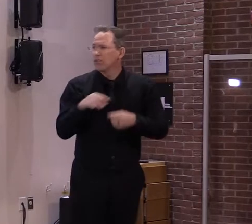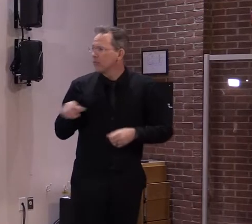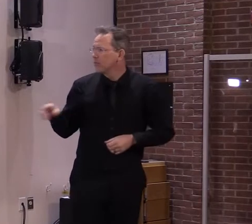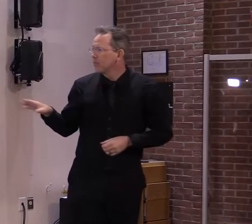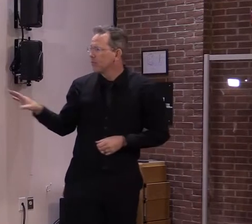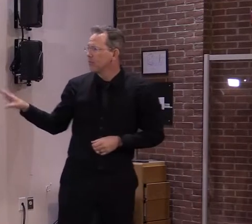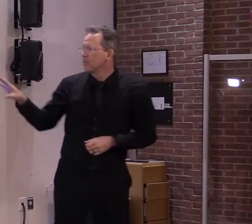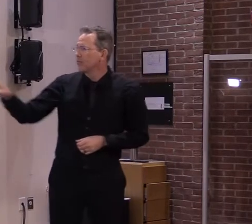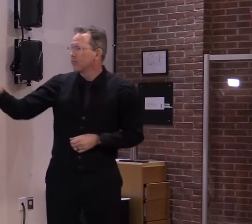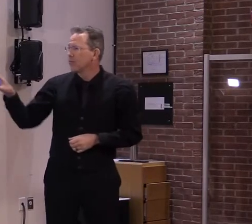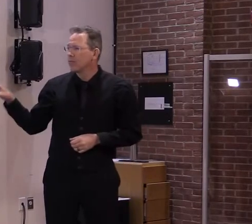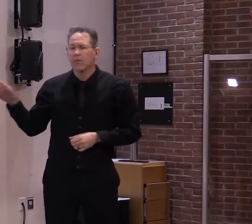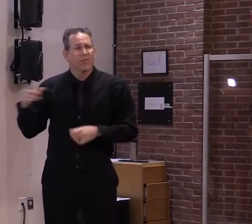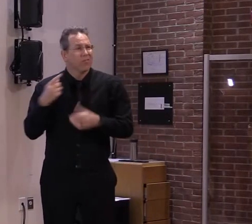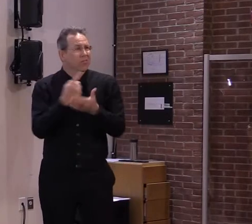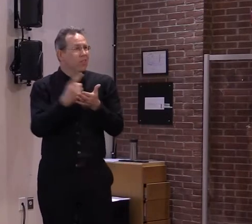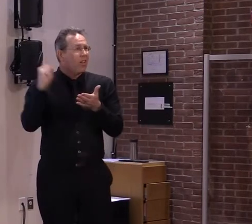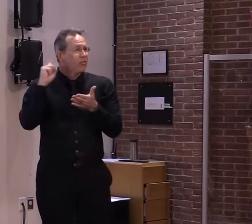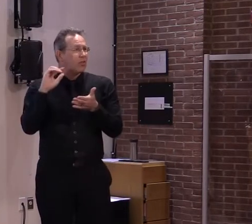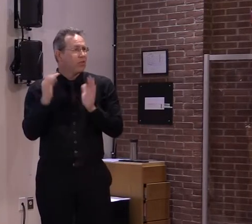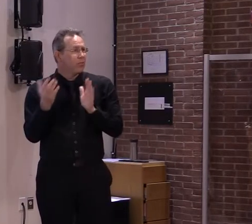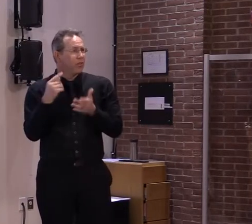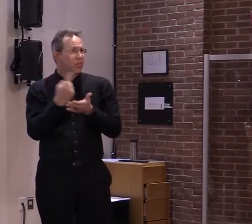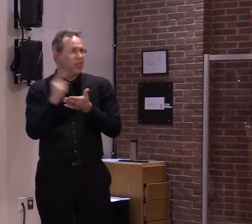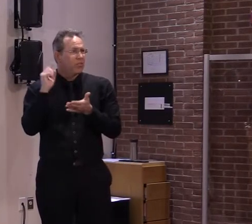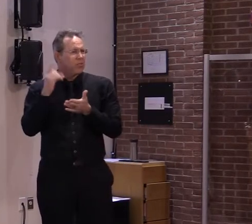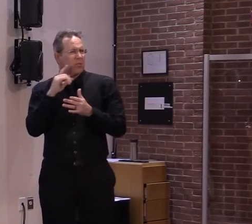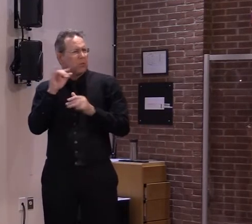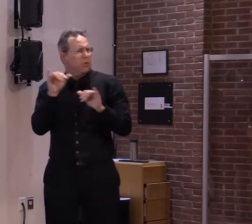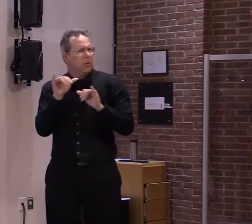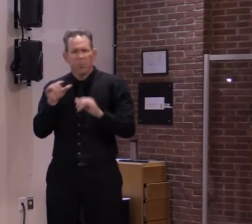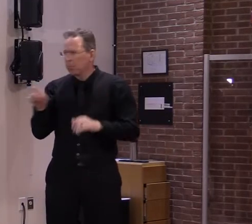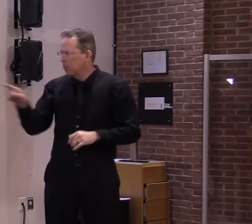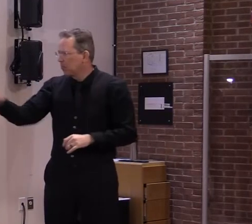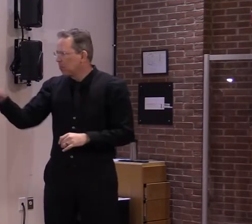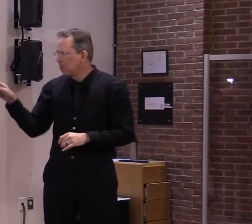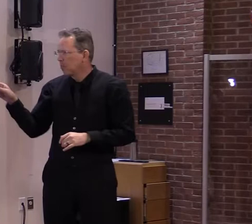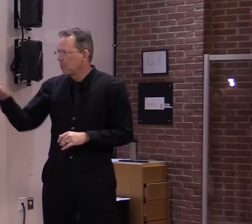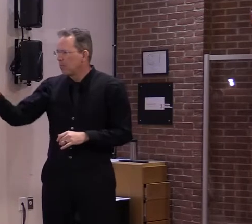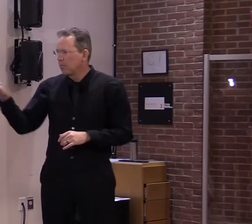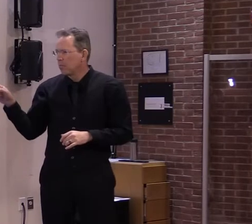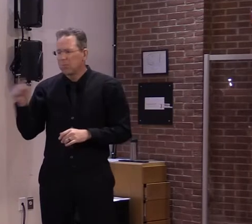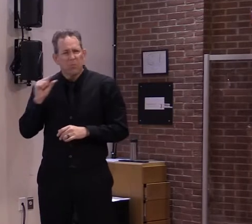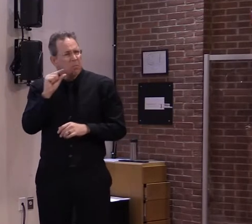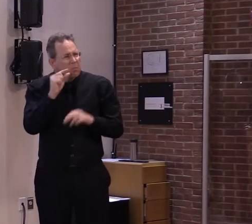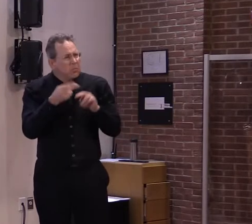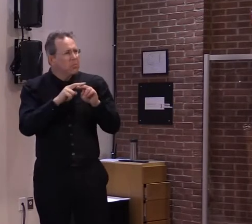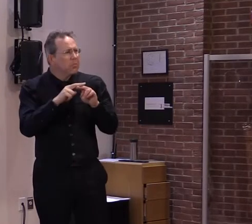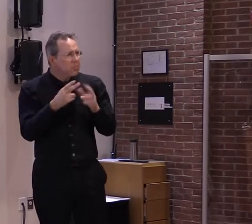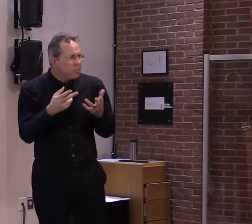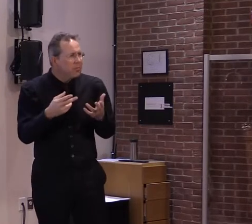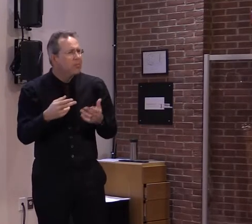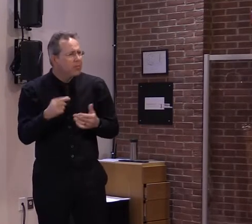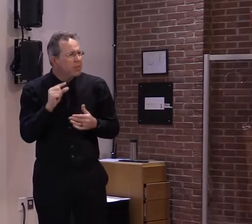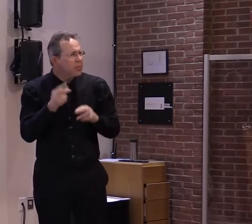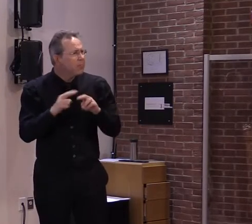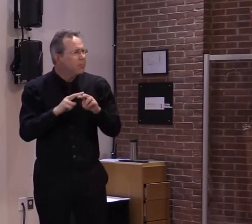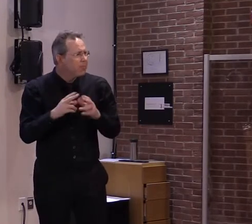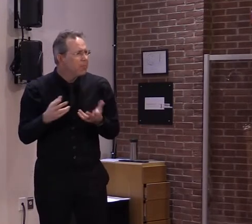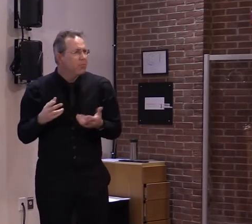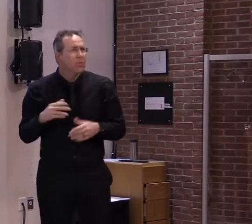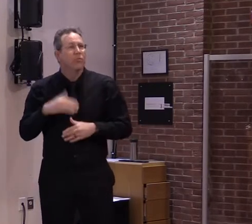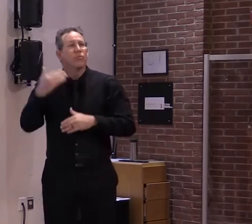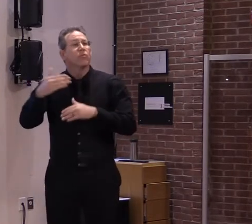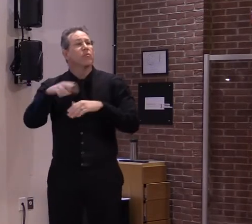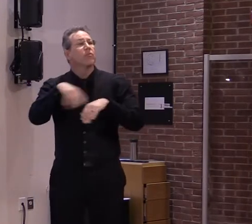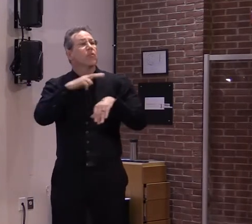are basically flat this week with a 1% increase in new cases. And then last, looking at the national scene,